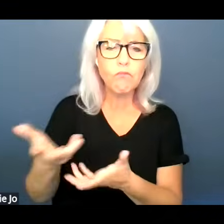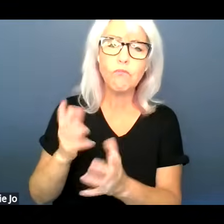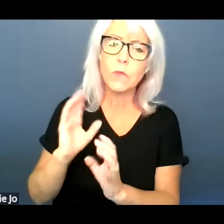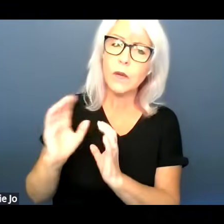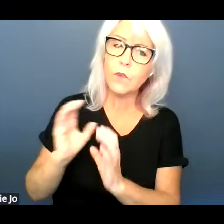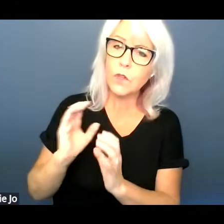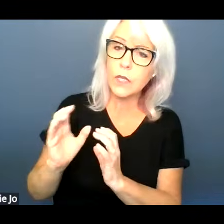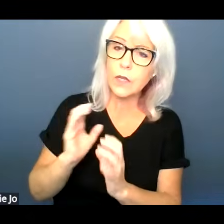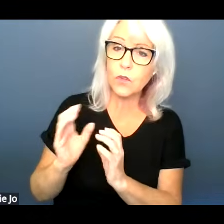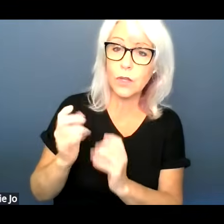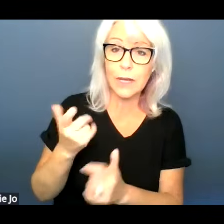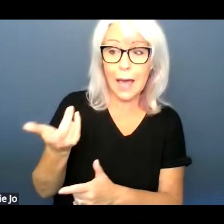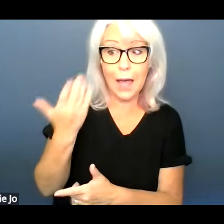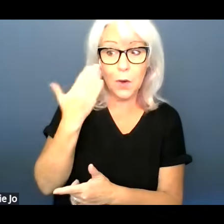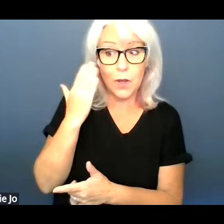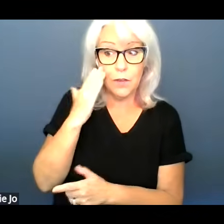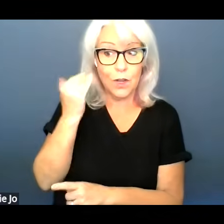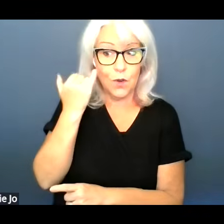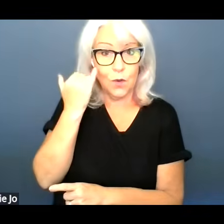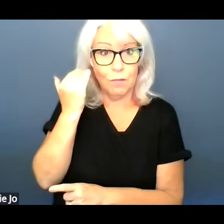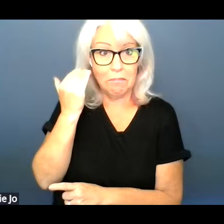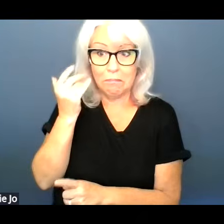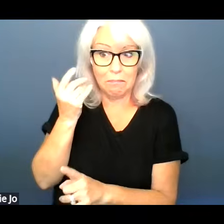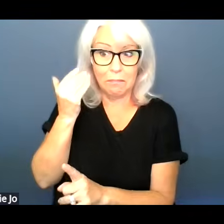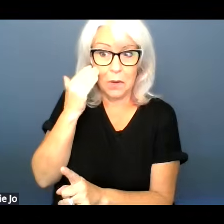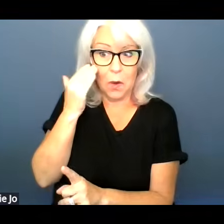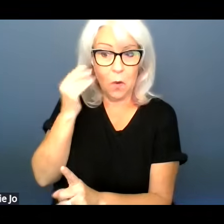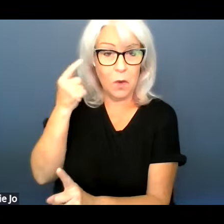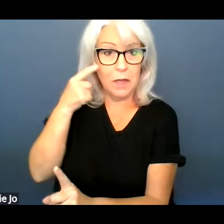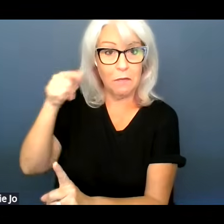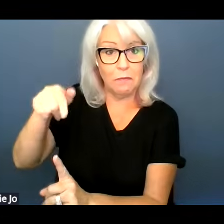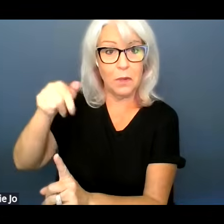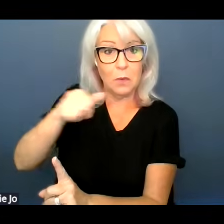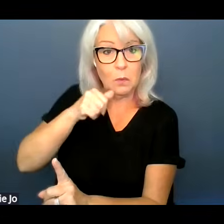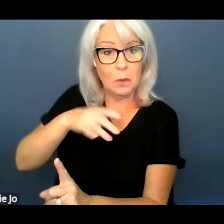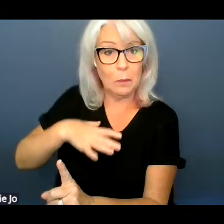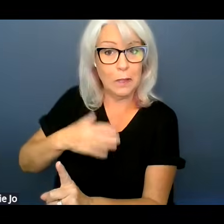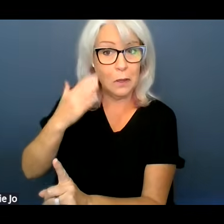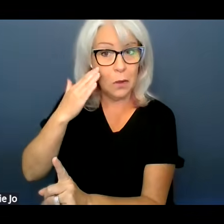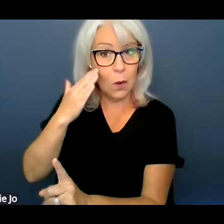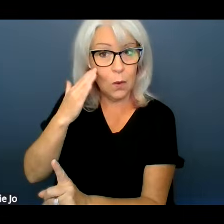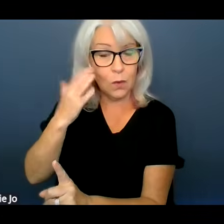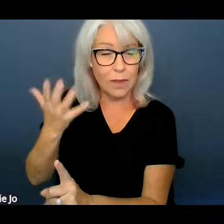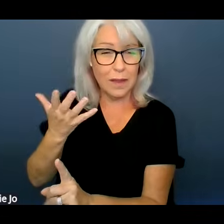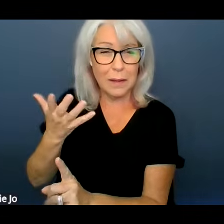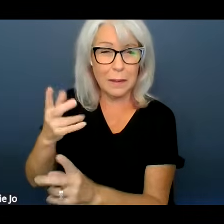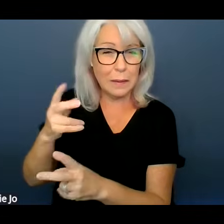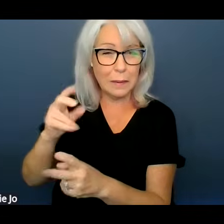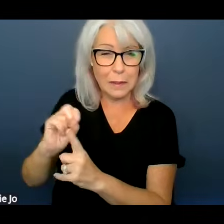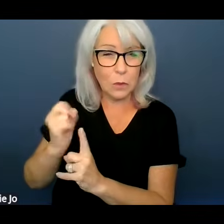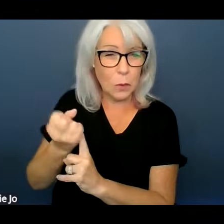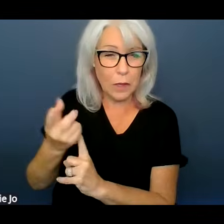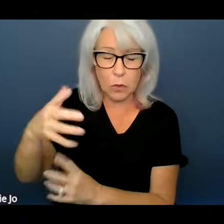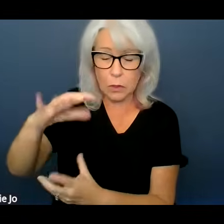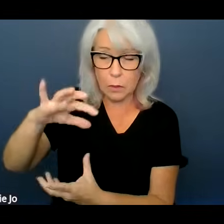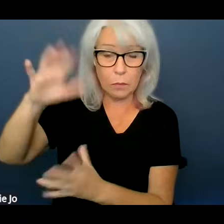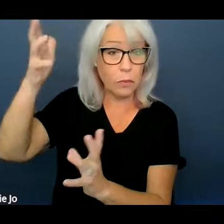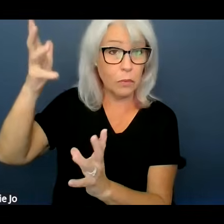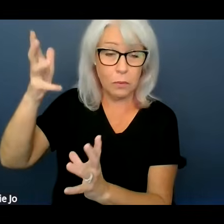that she's aware of the predicament this has put her in.